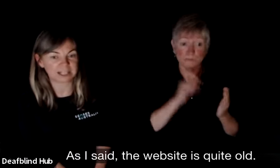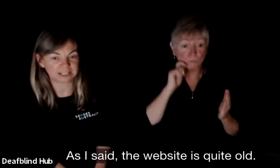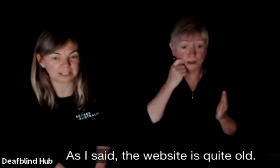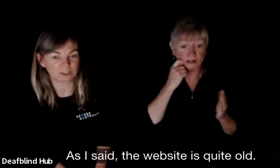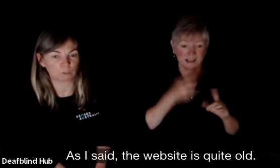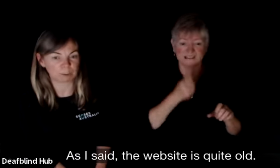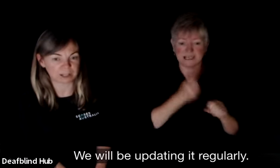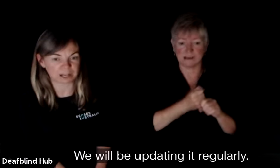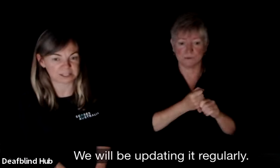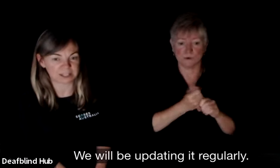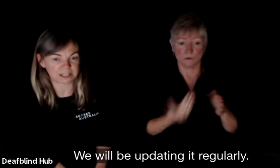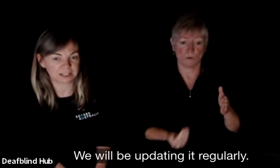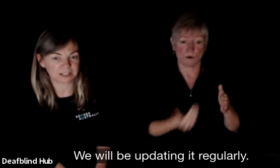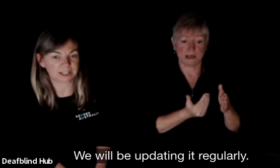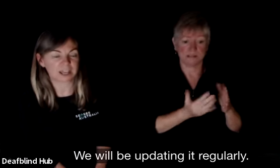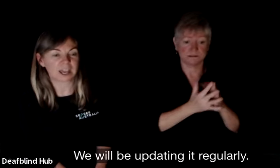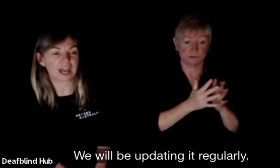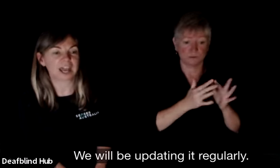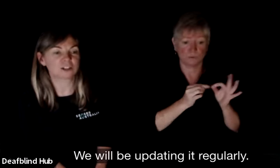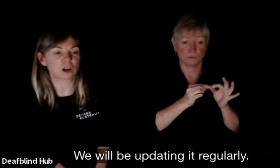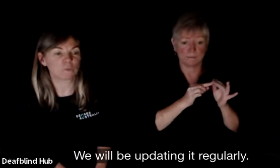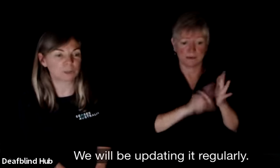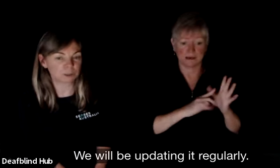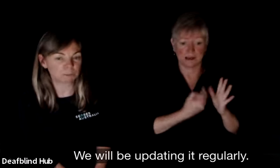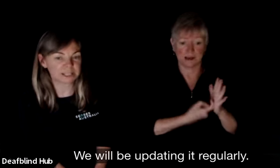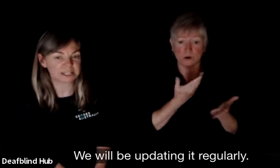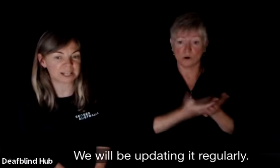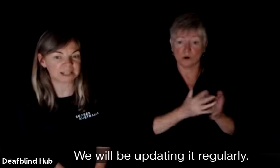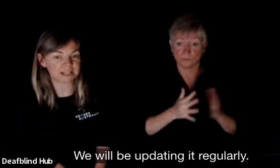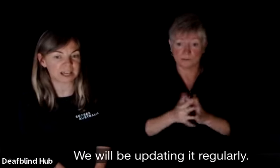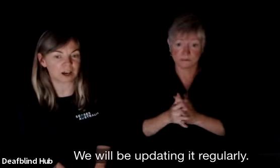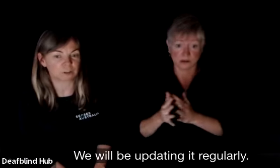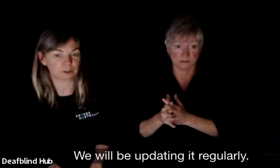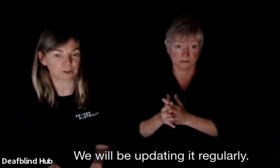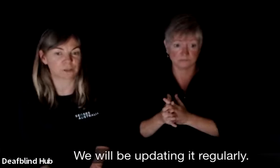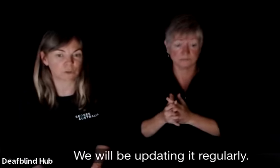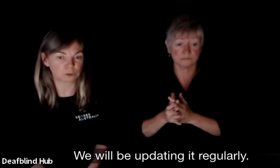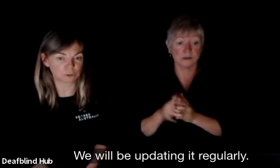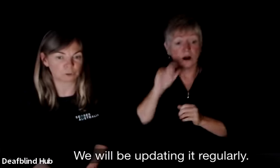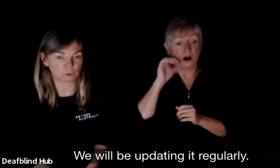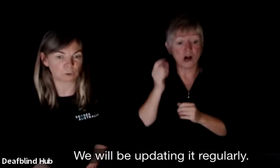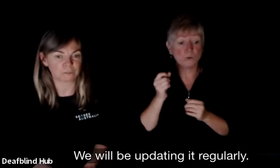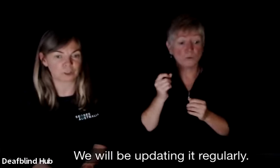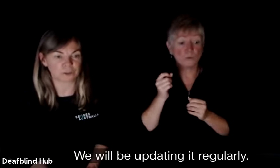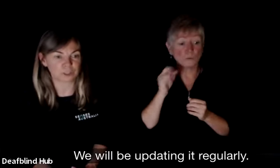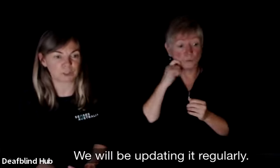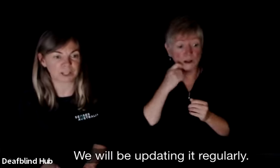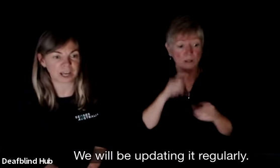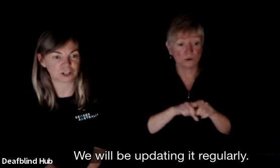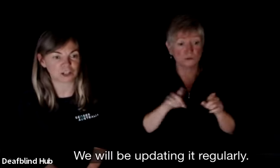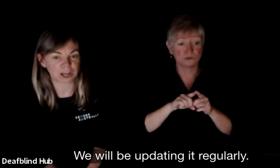example, adding the webinars there. And I will be sending out through all of